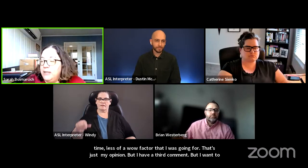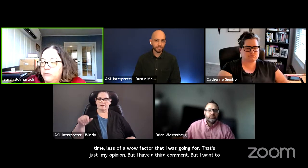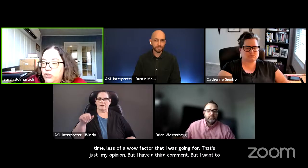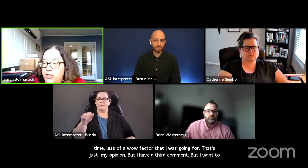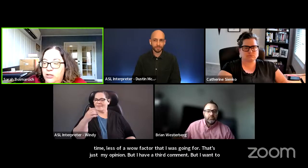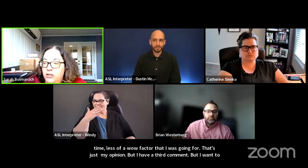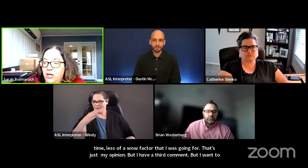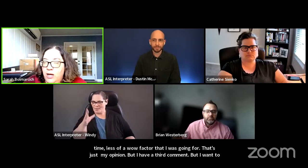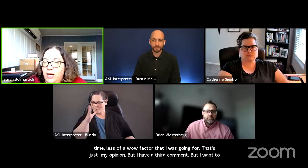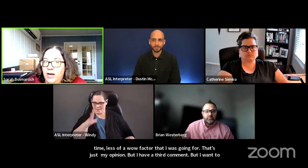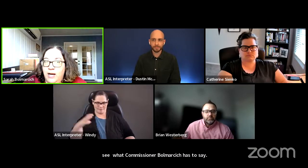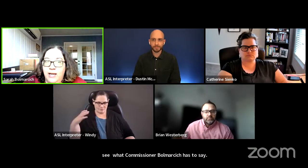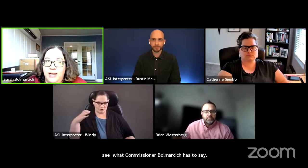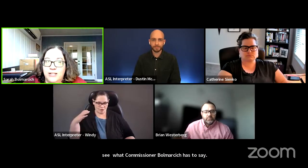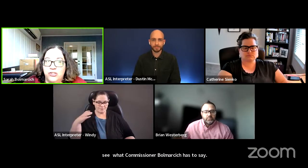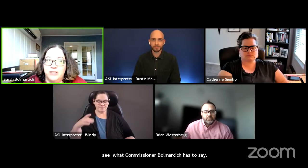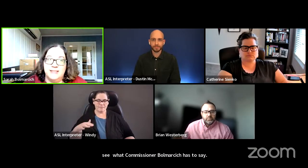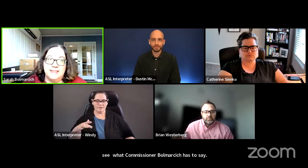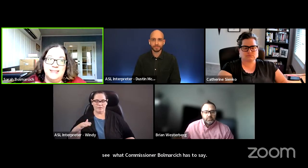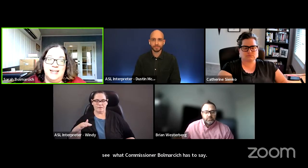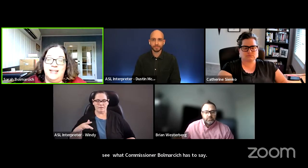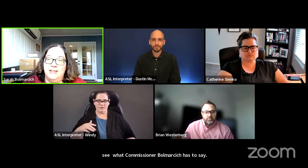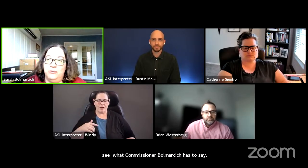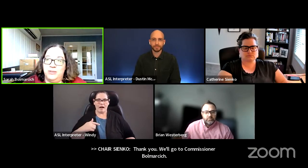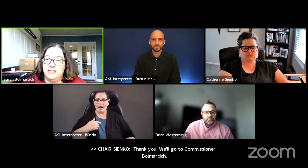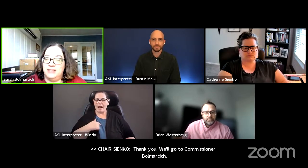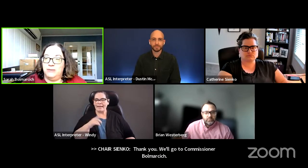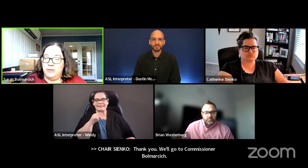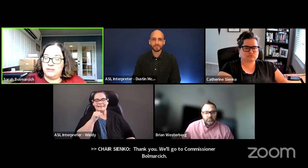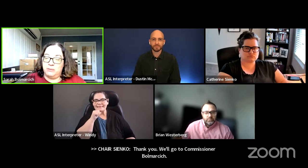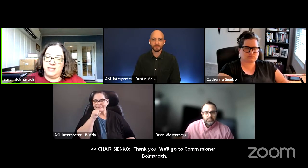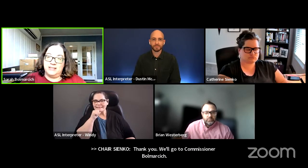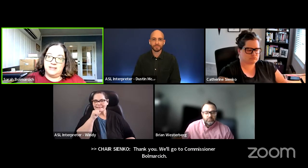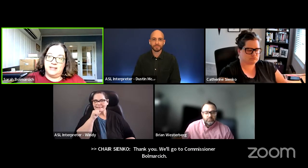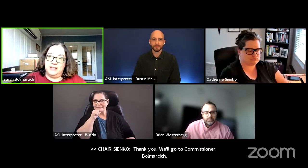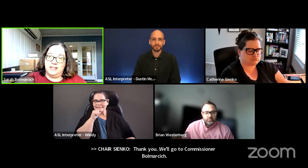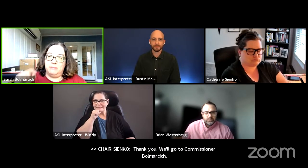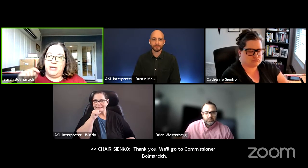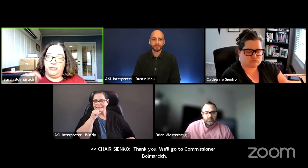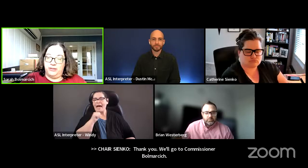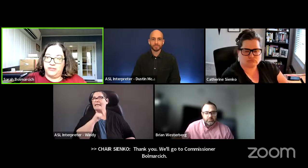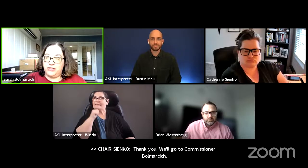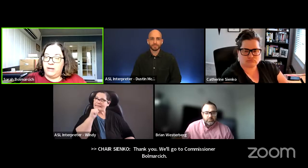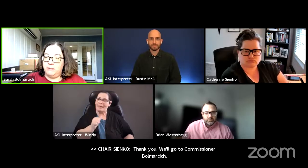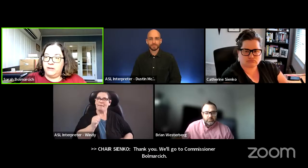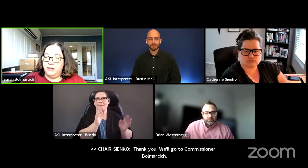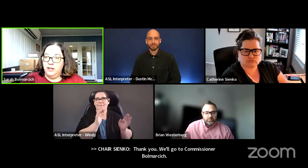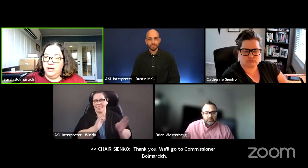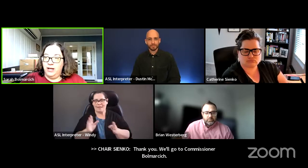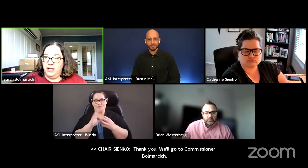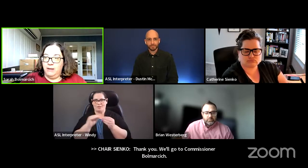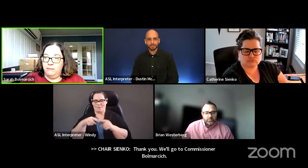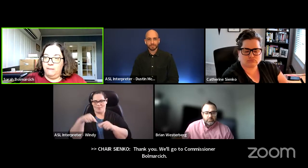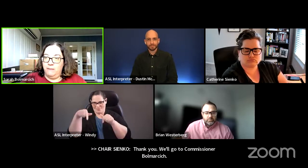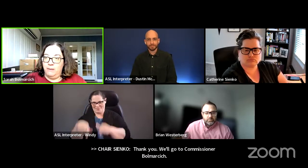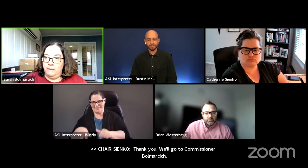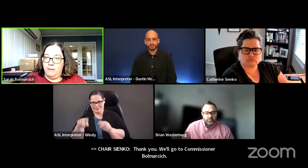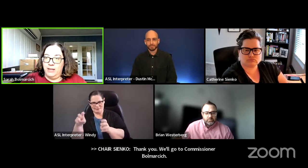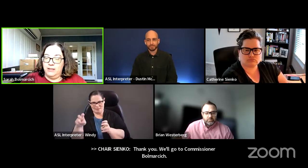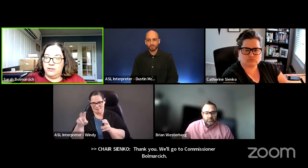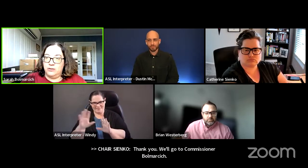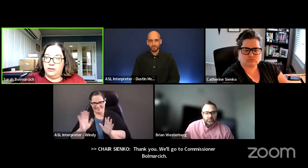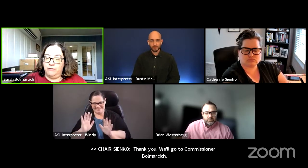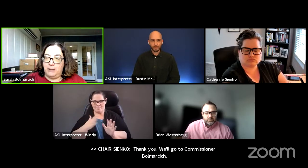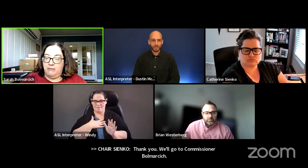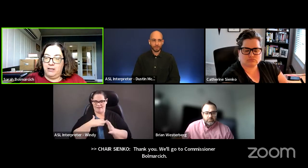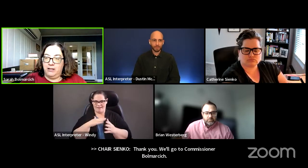Thank you, Madam Chair. I actually wasn't planning to say anything about this topic.